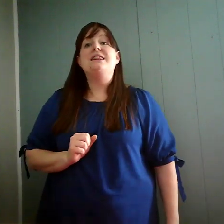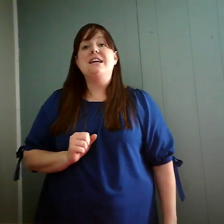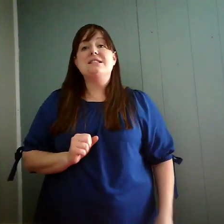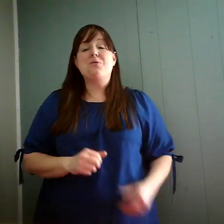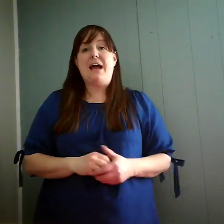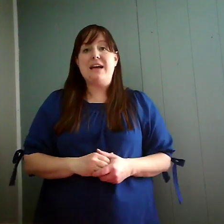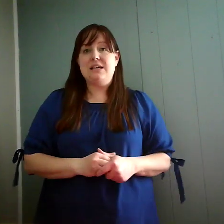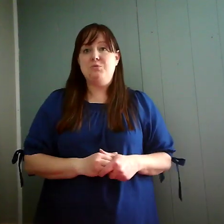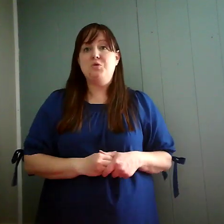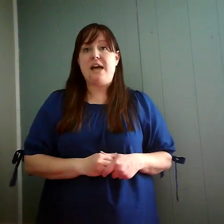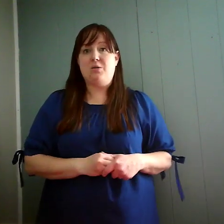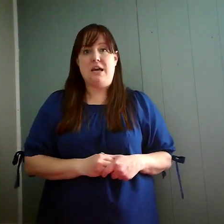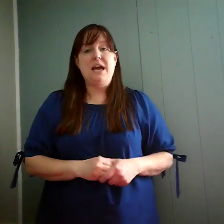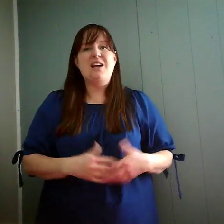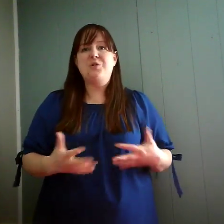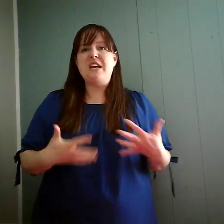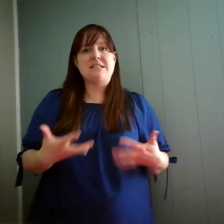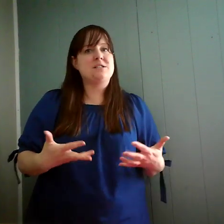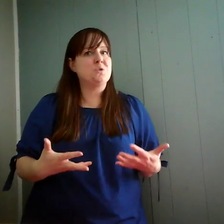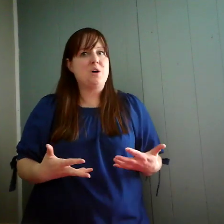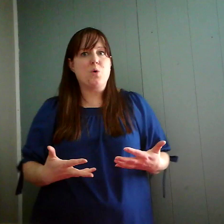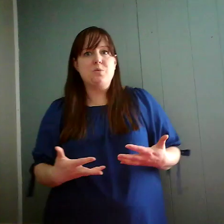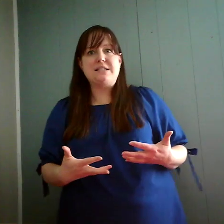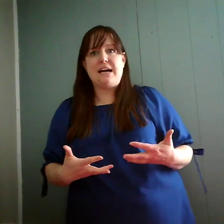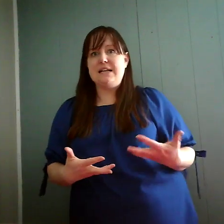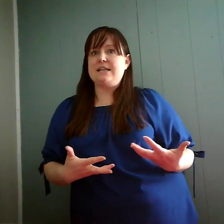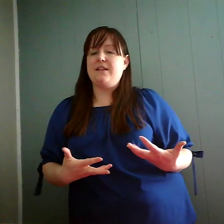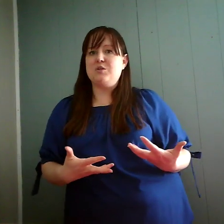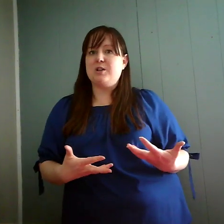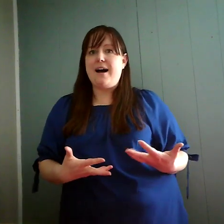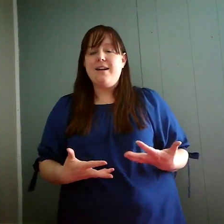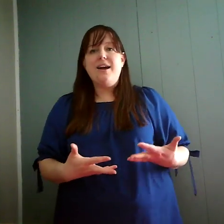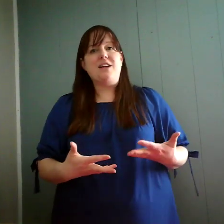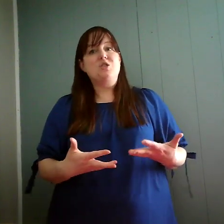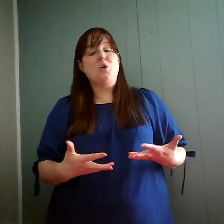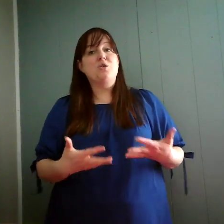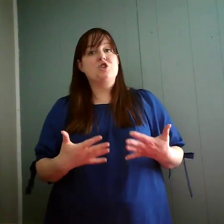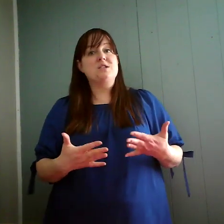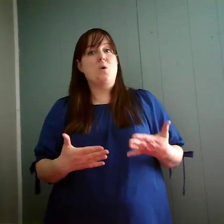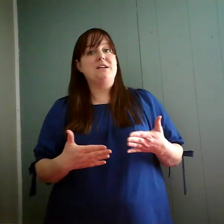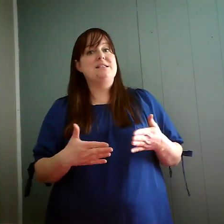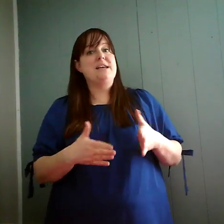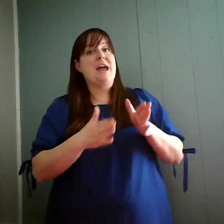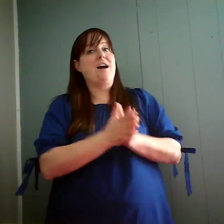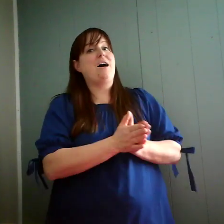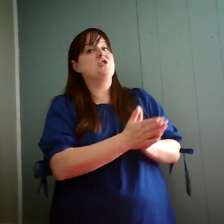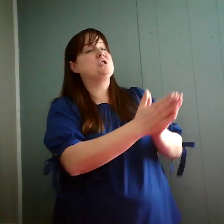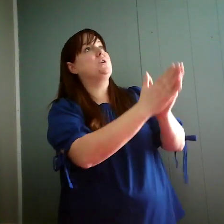Things I would ask him to tell me. Now, things isn't really a word we sign in sign language a lot. And so you're just going to say, you're just going to